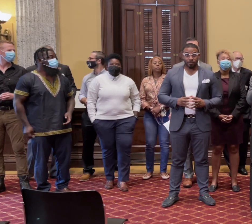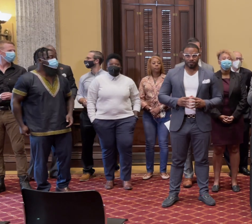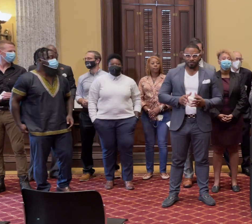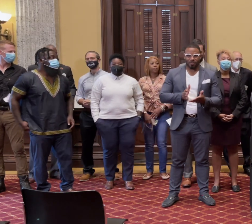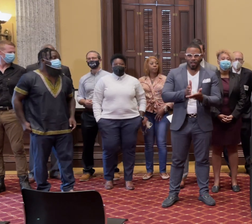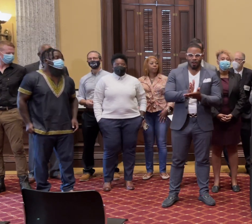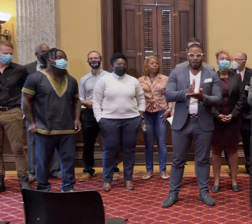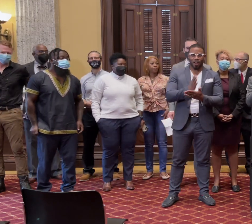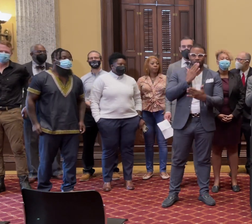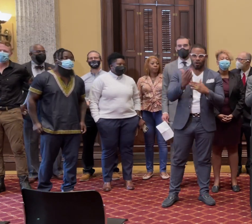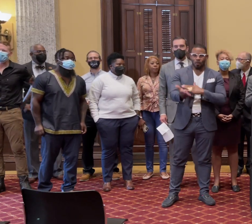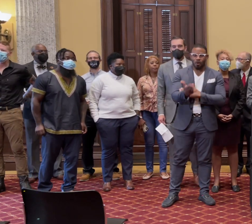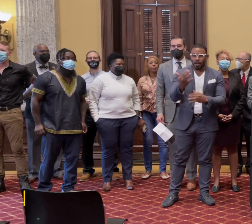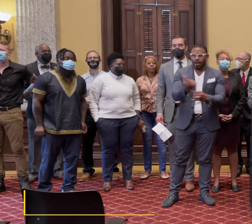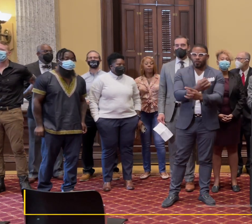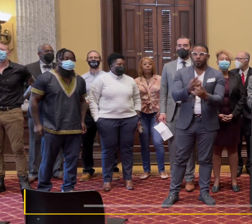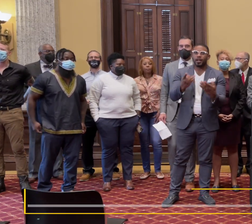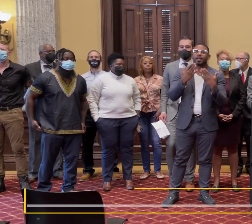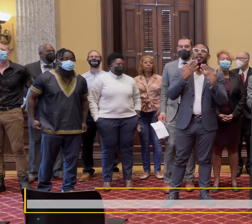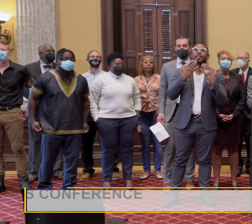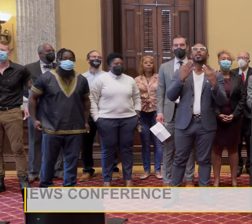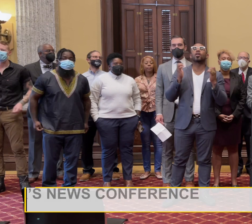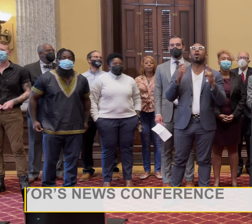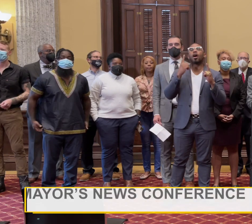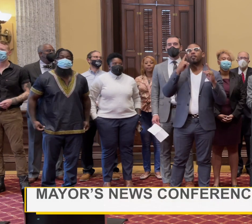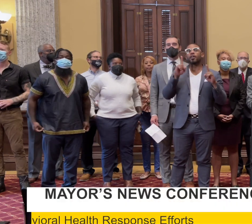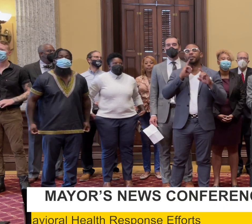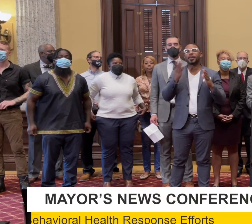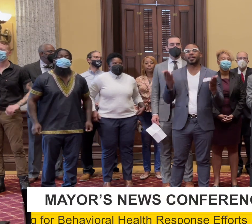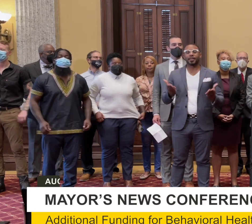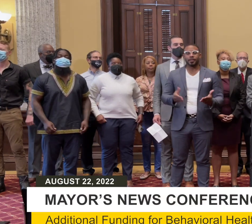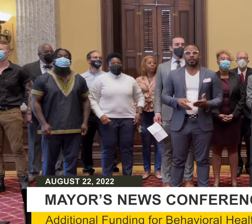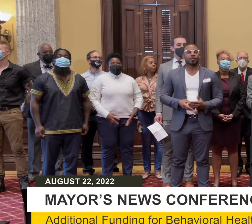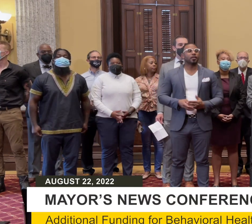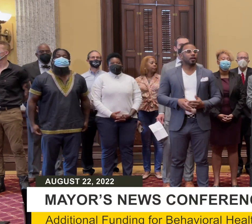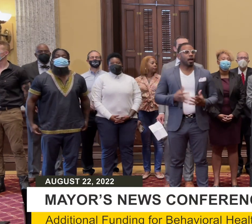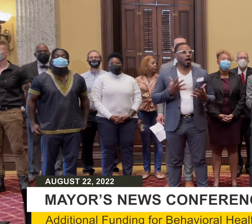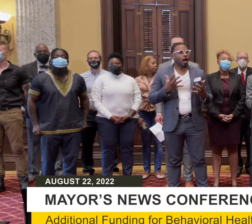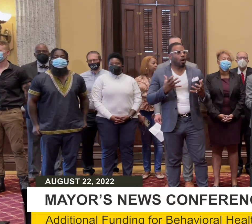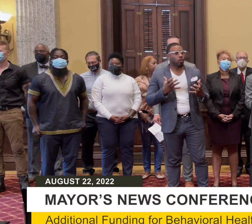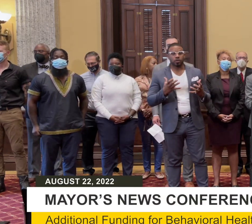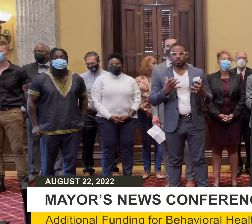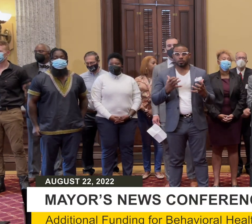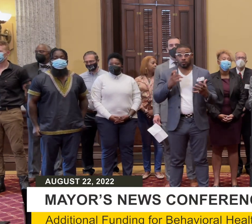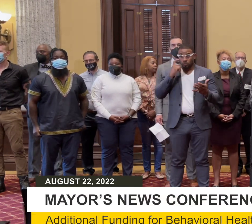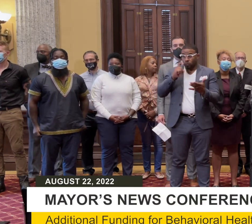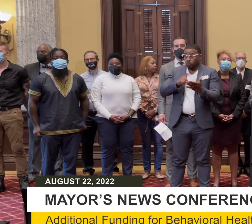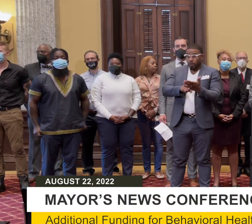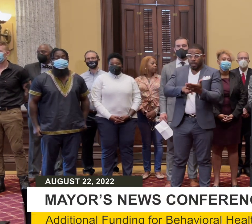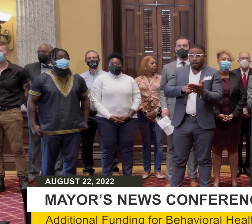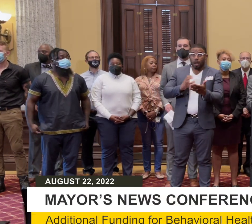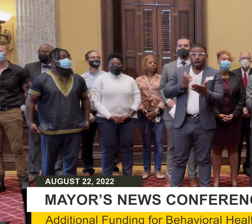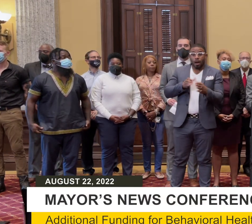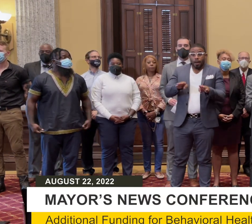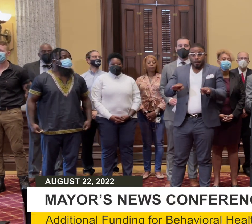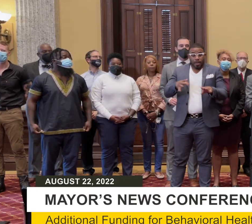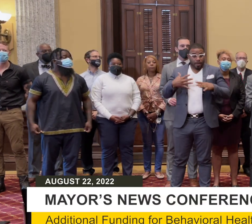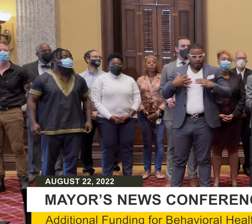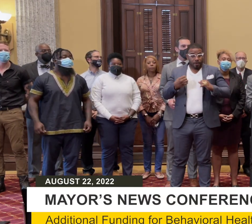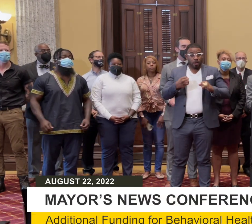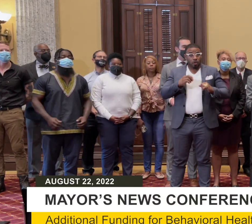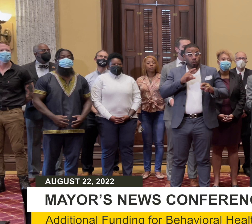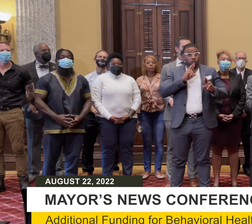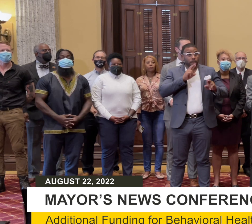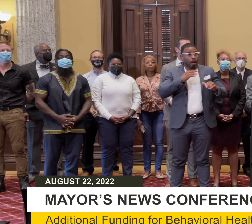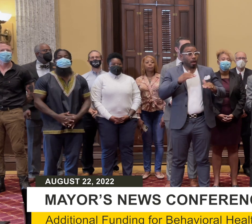All right. Good morning, everyone, and thank you all for being here. I want to recognize our behavioral health